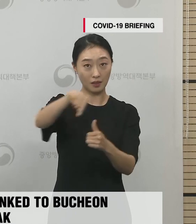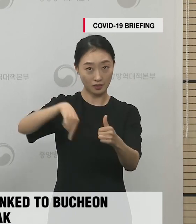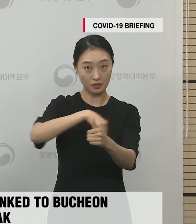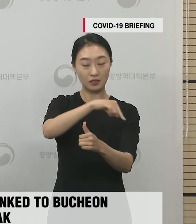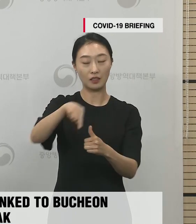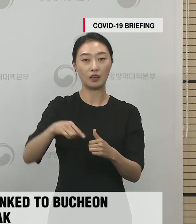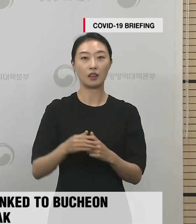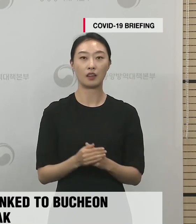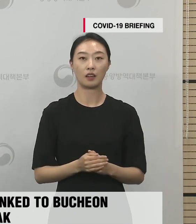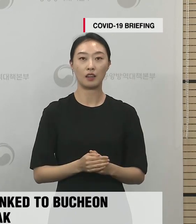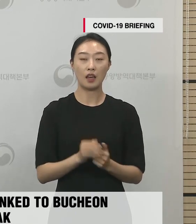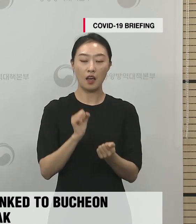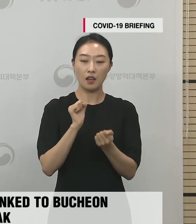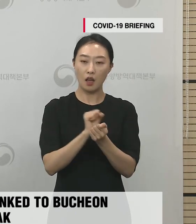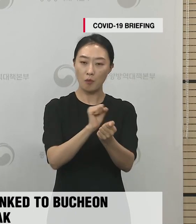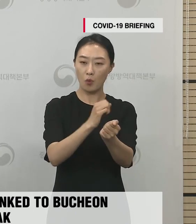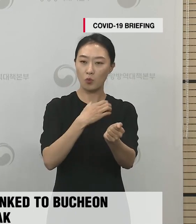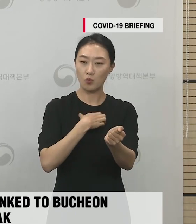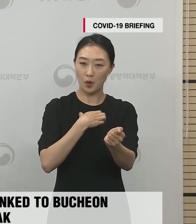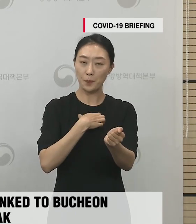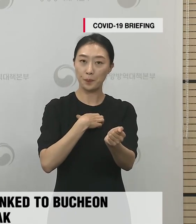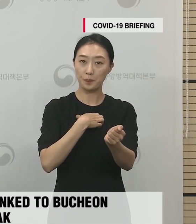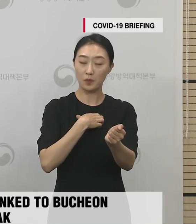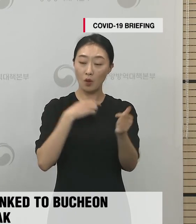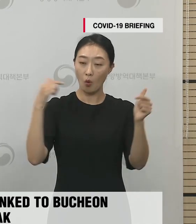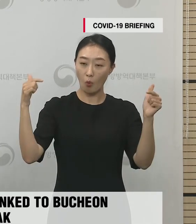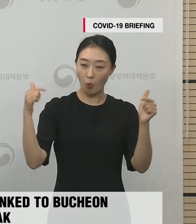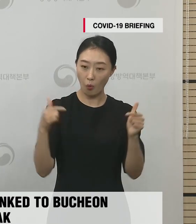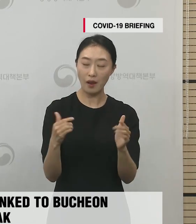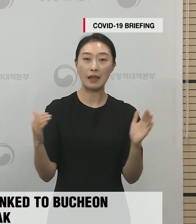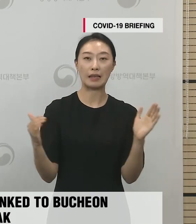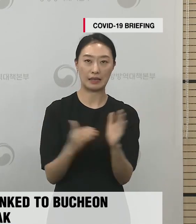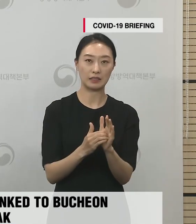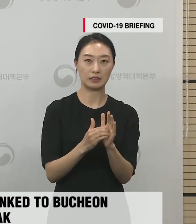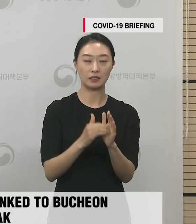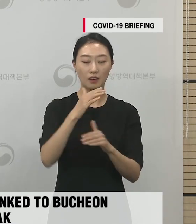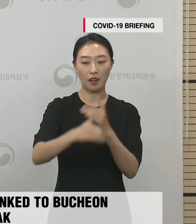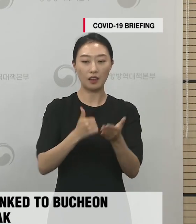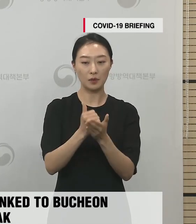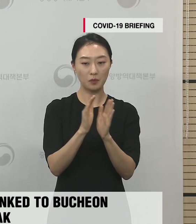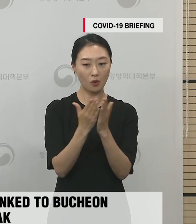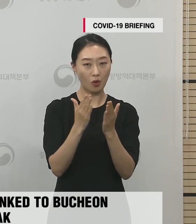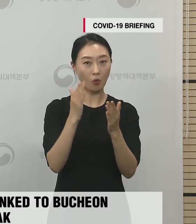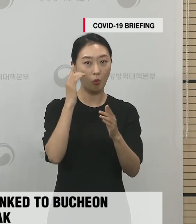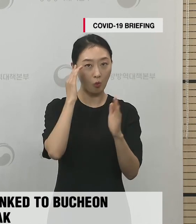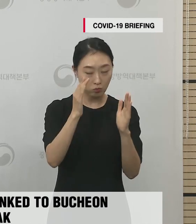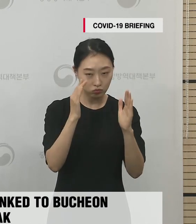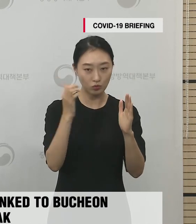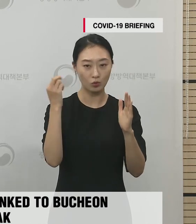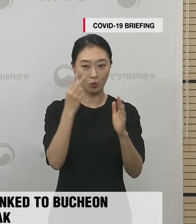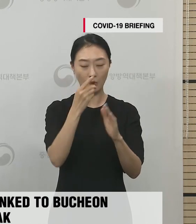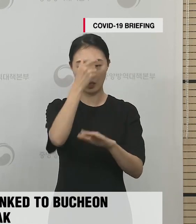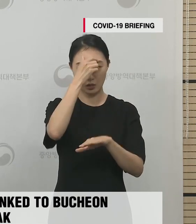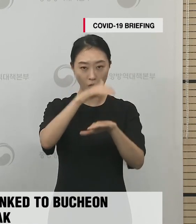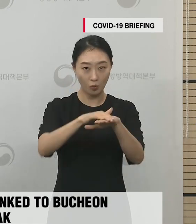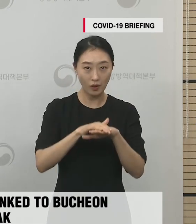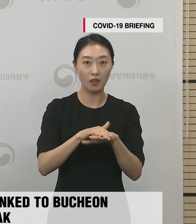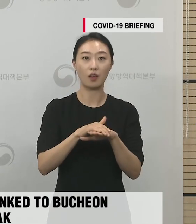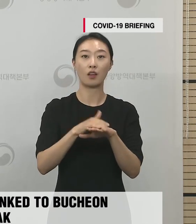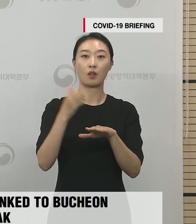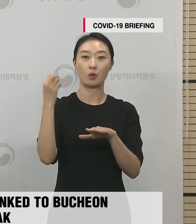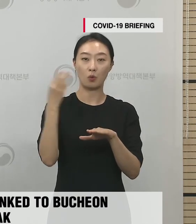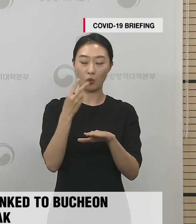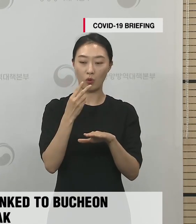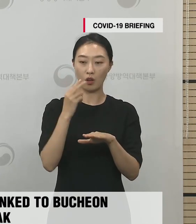metropolitan area in Seoul, Gyeonggi-do province, and Incheon. And until the risks of infection